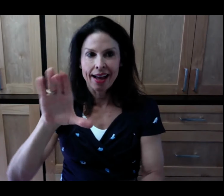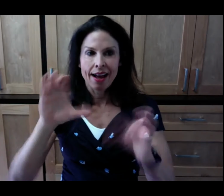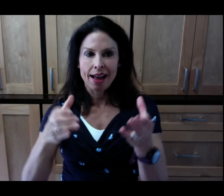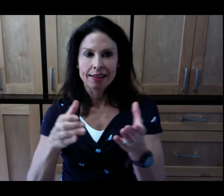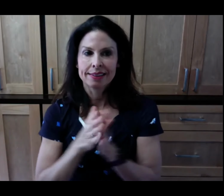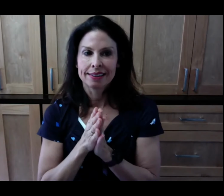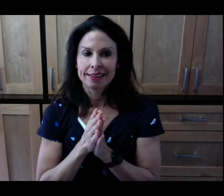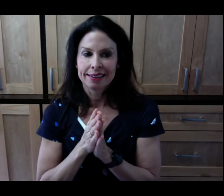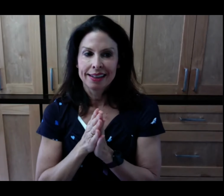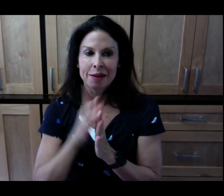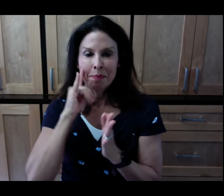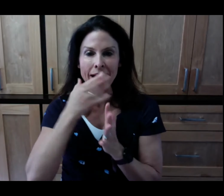ZTC for ASL classes,